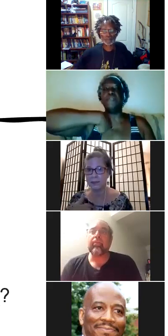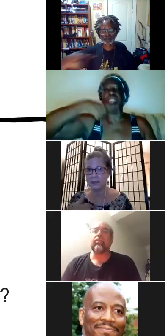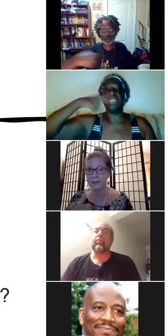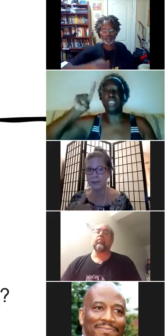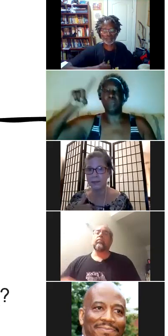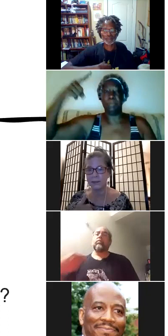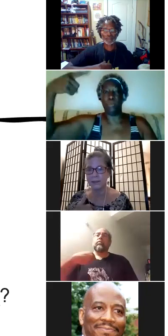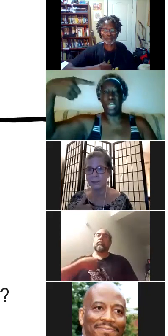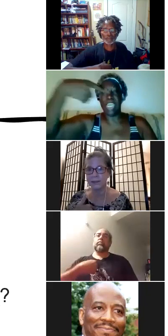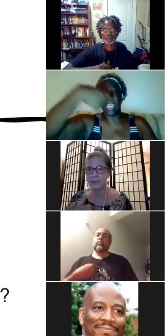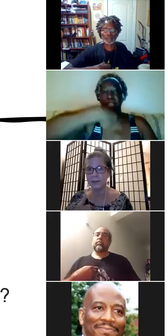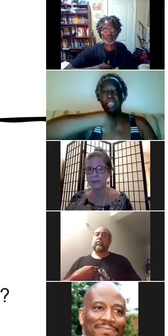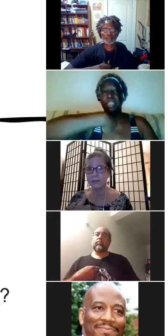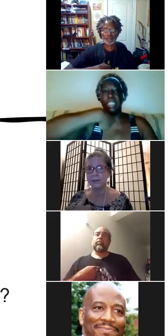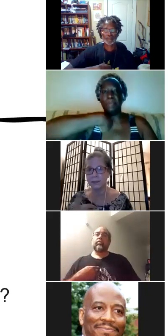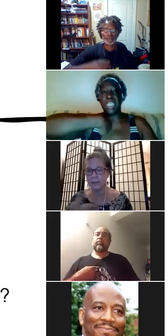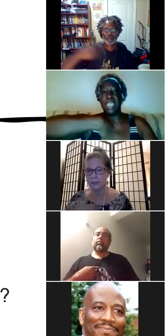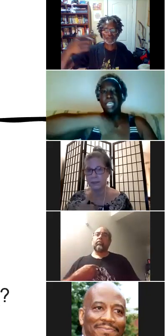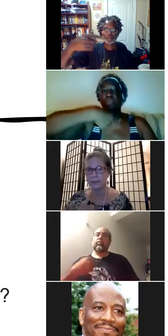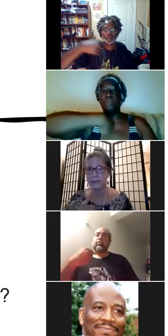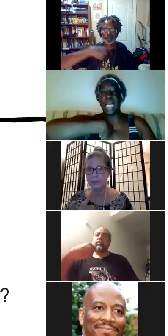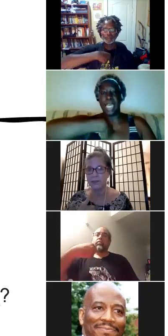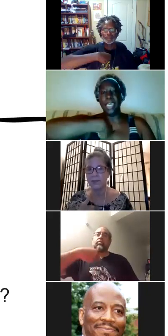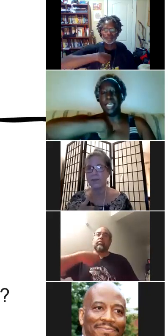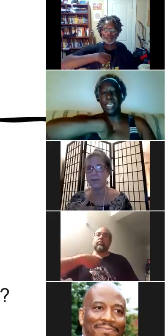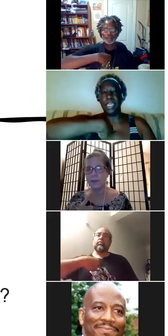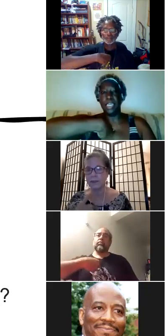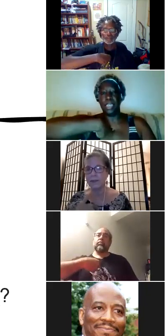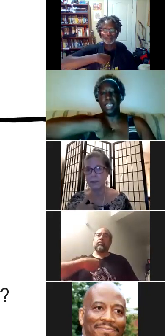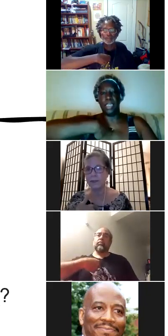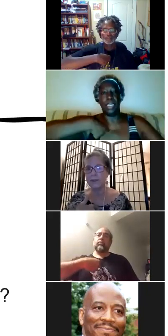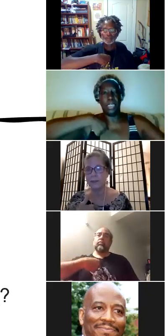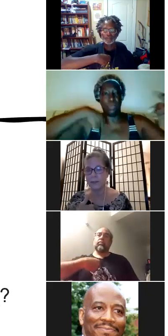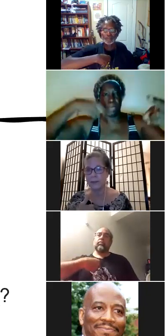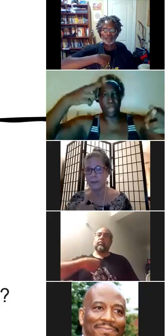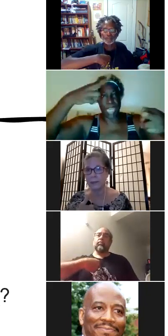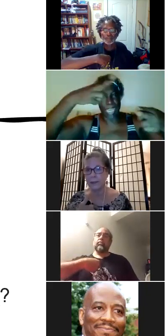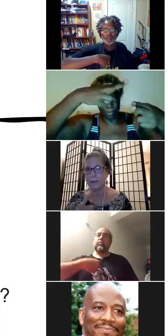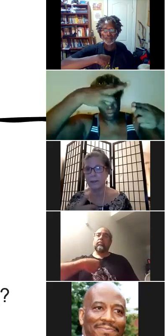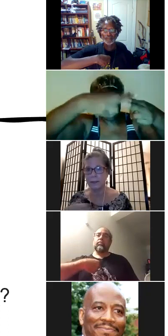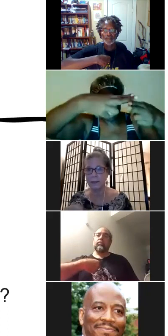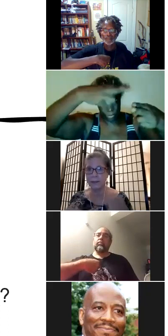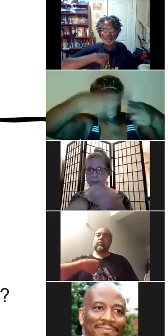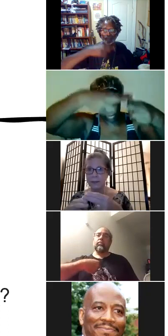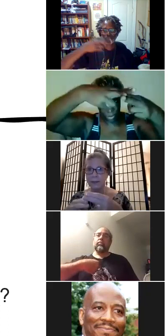myself, just with my one hand, dominant hand. My. Remember